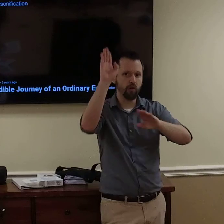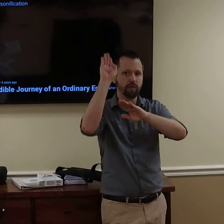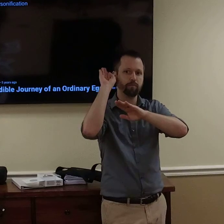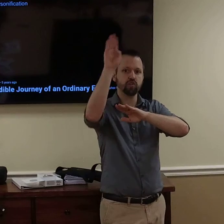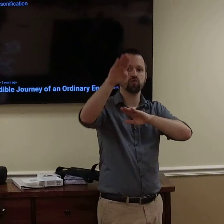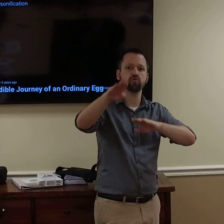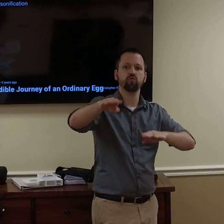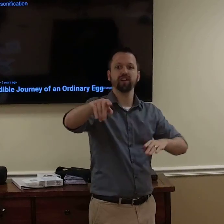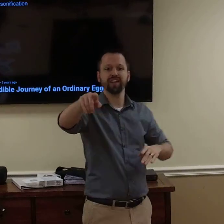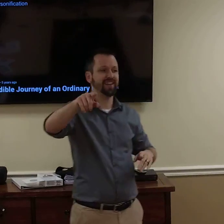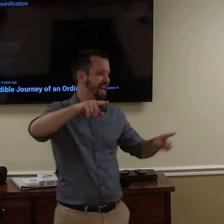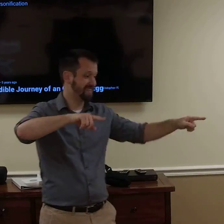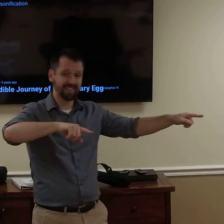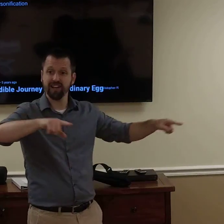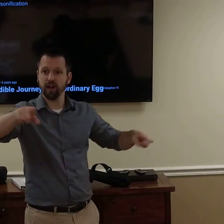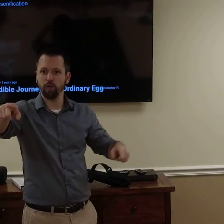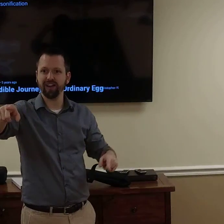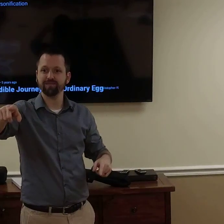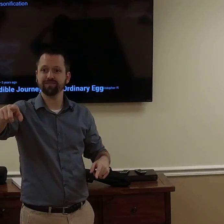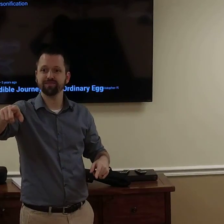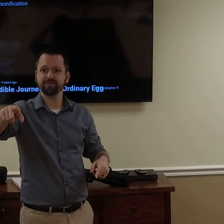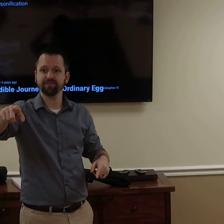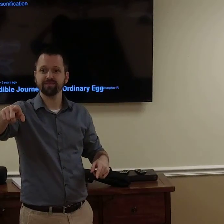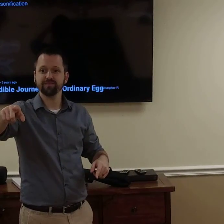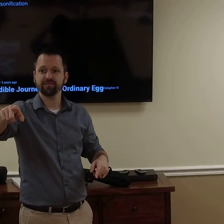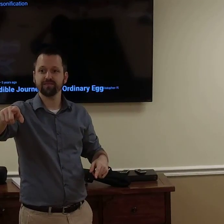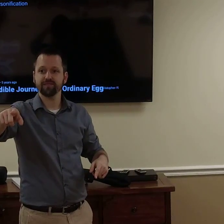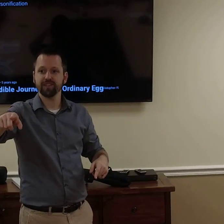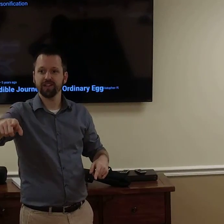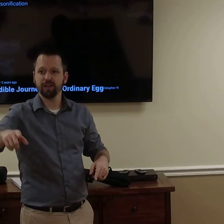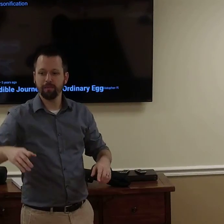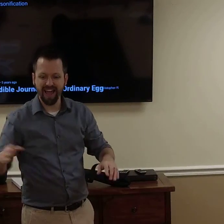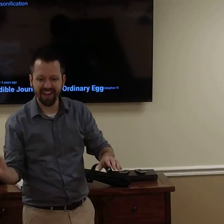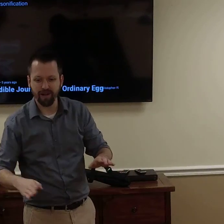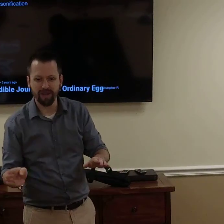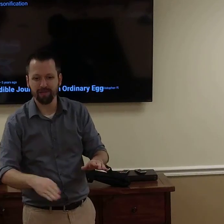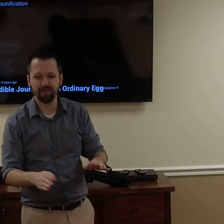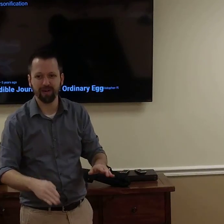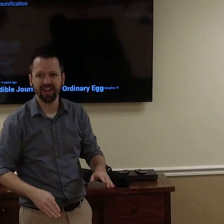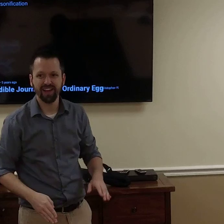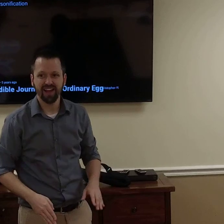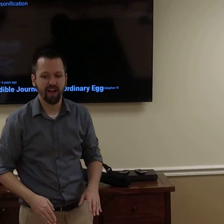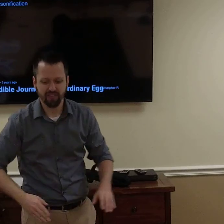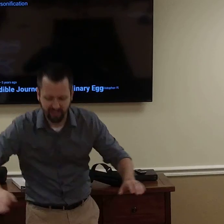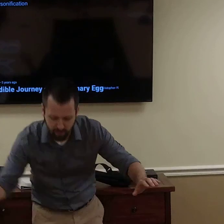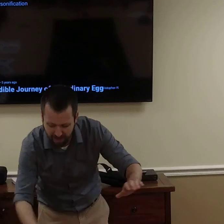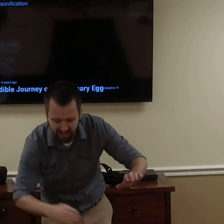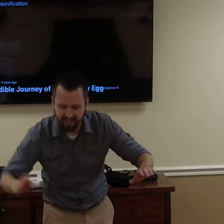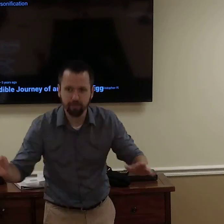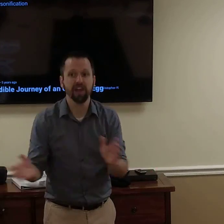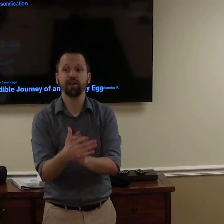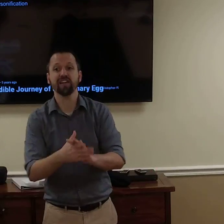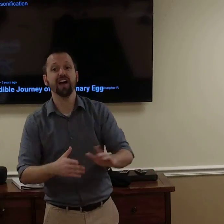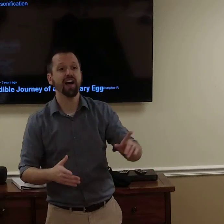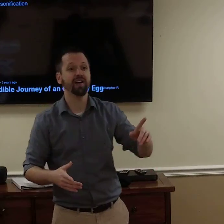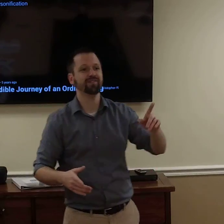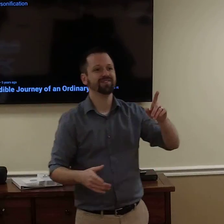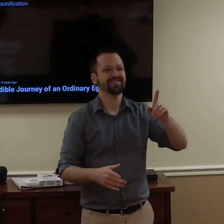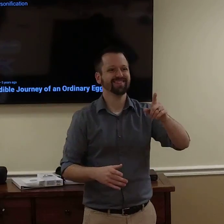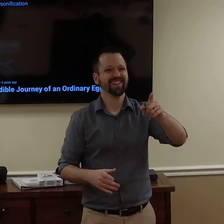like, yes. A what? Patting a baby's butt. Patting a baby's butt. I was gonna say spanking a kid, but anyway.